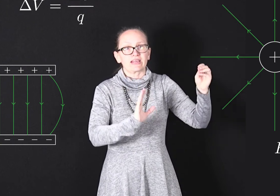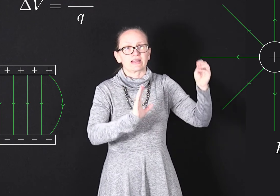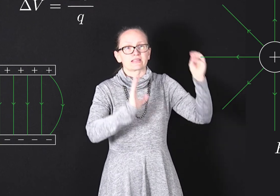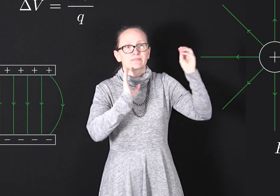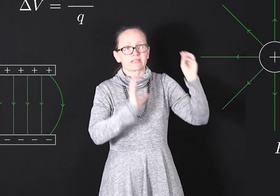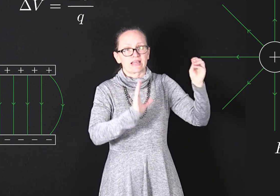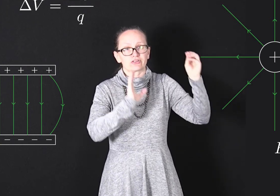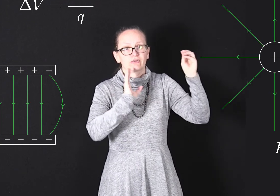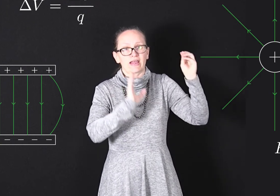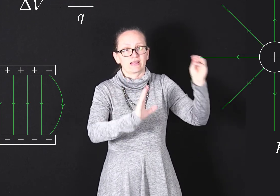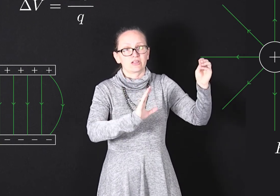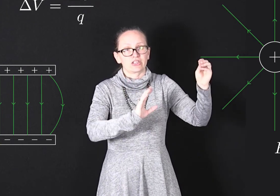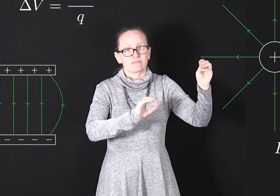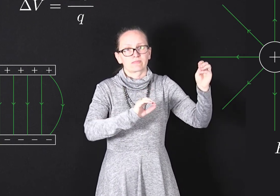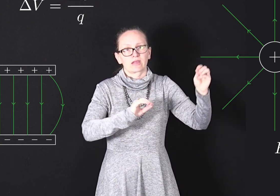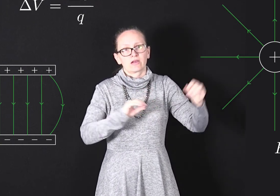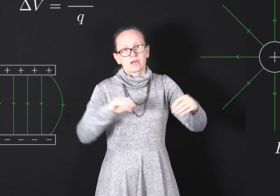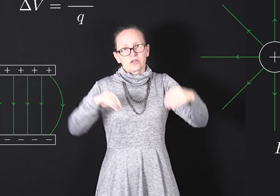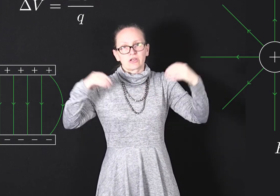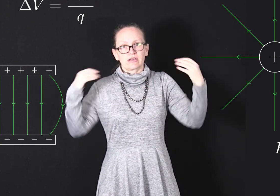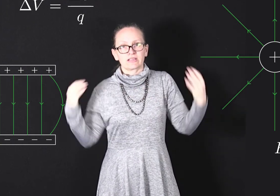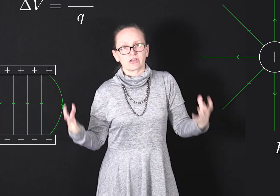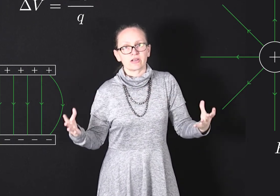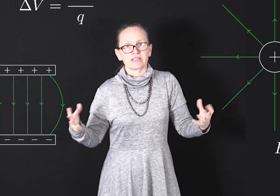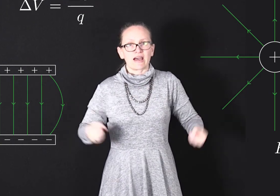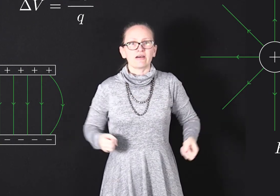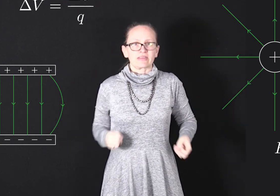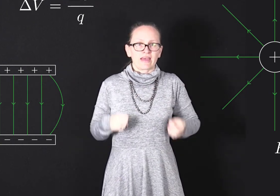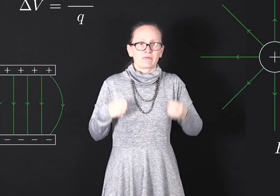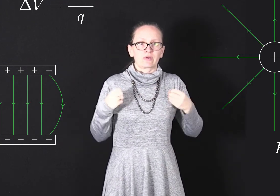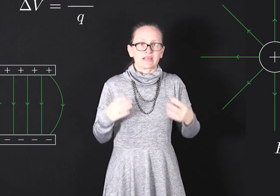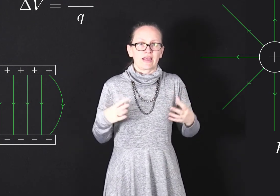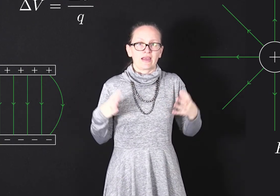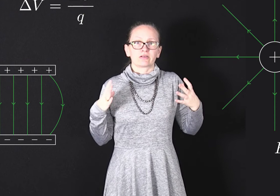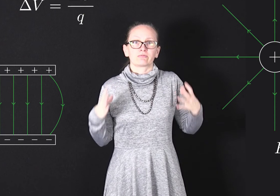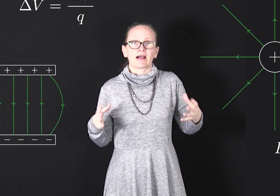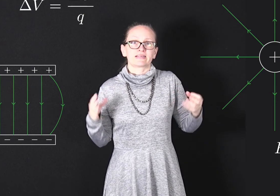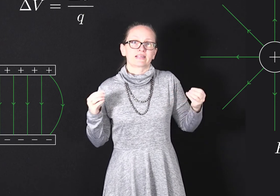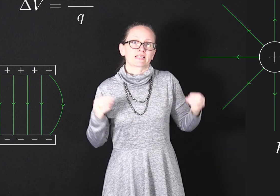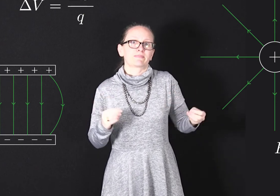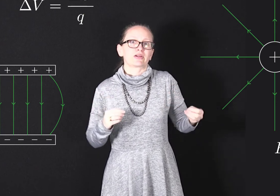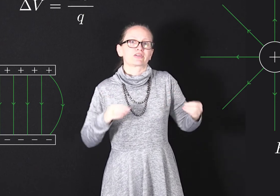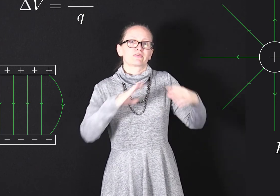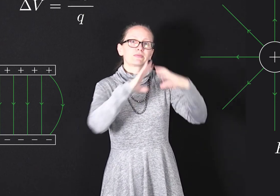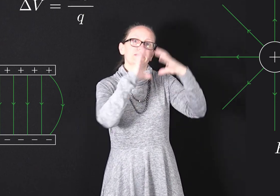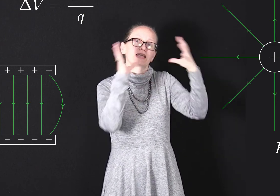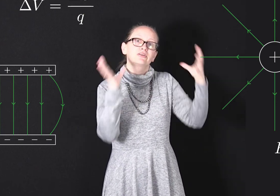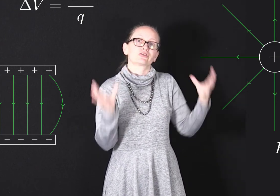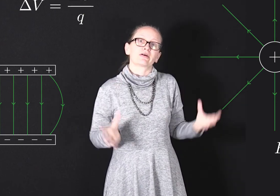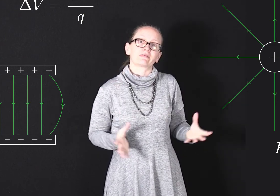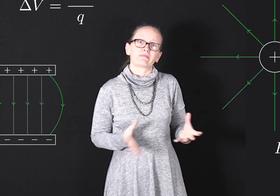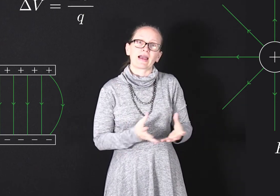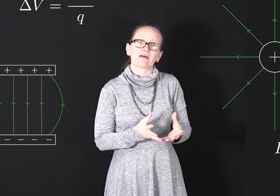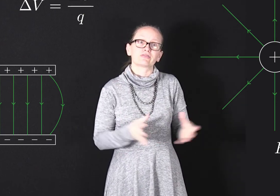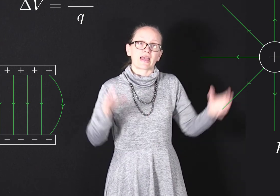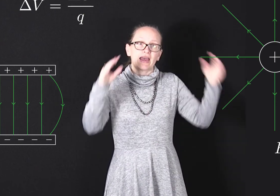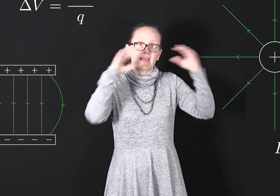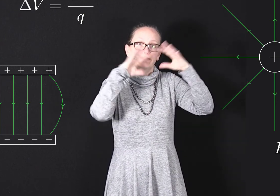it potential energy. So it turns out that we can write an expression for the potential around a